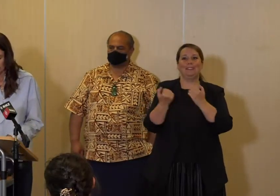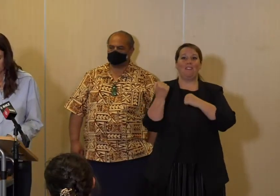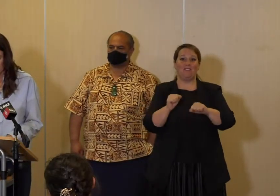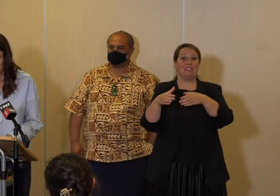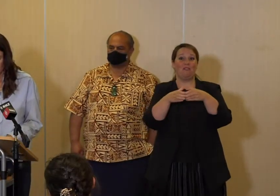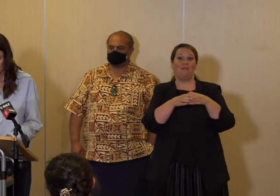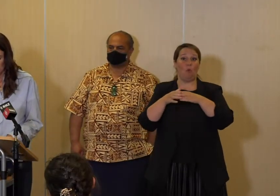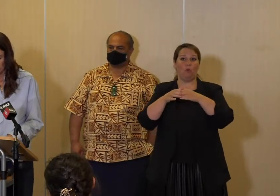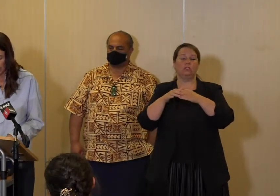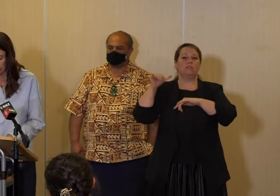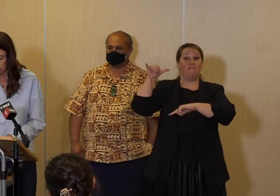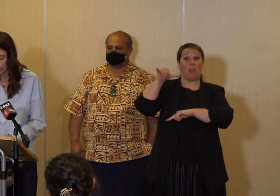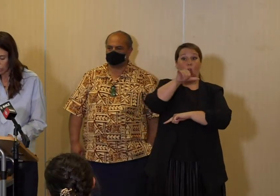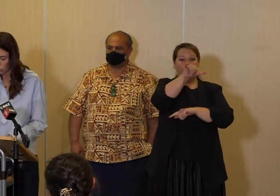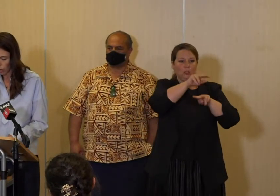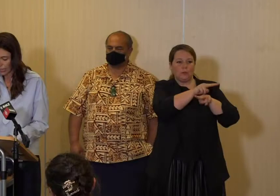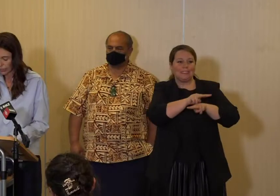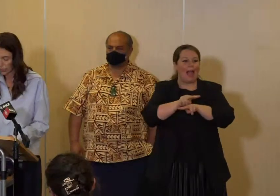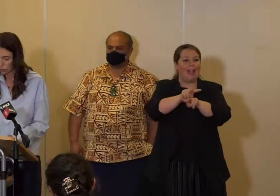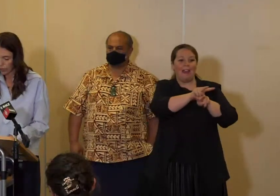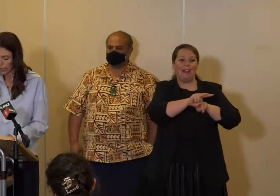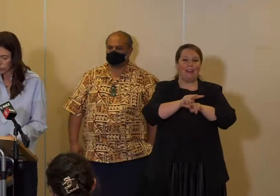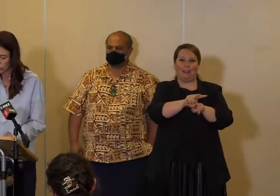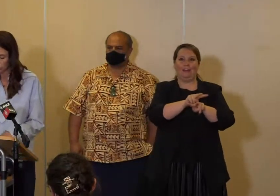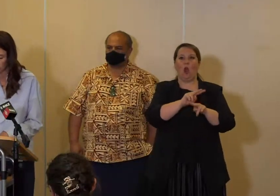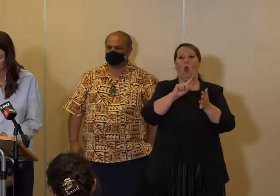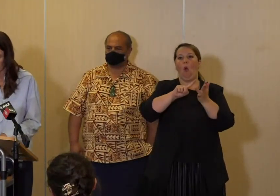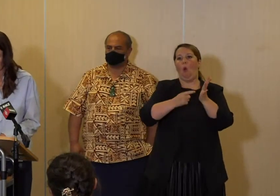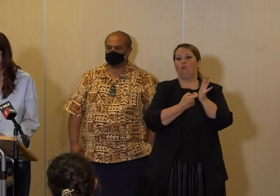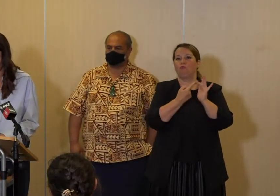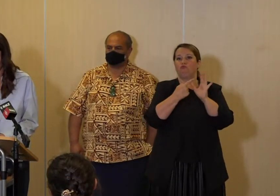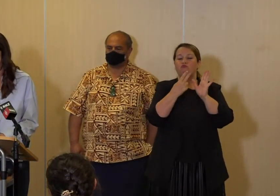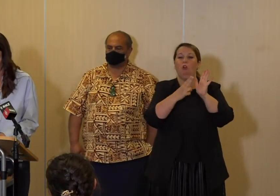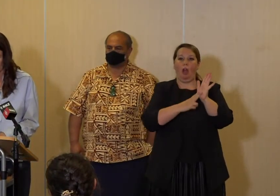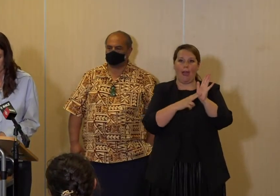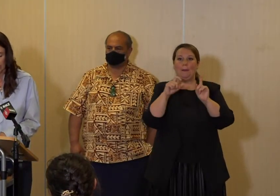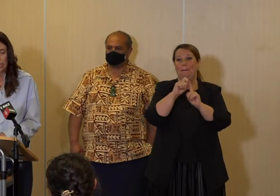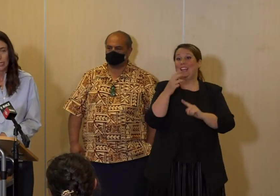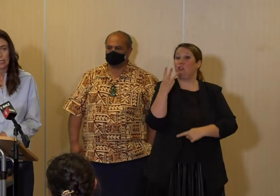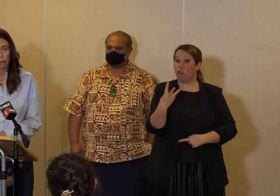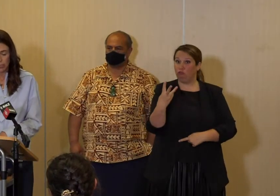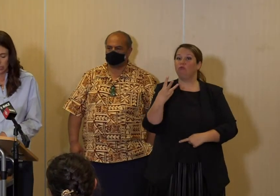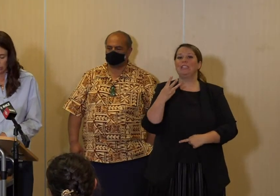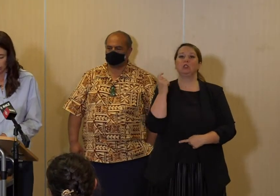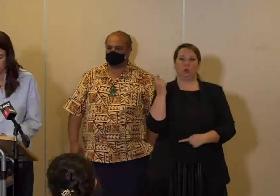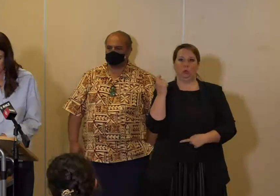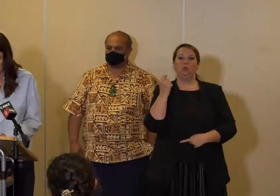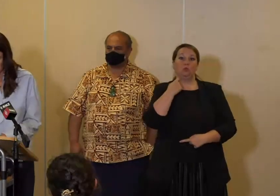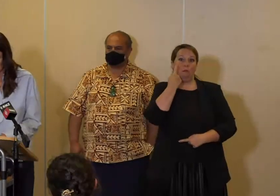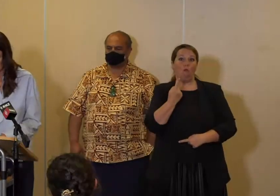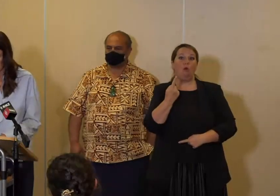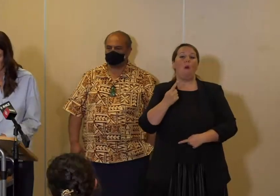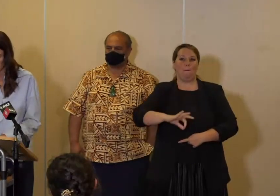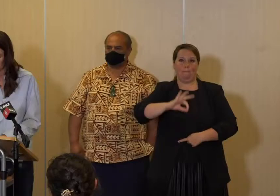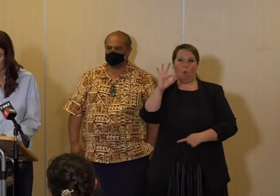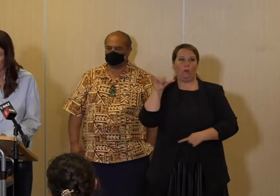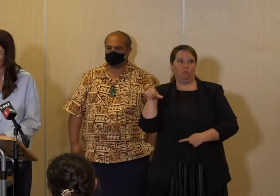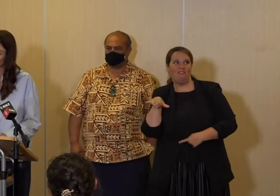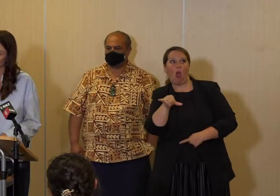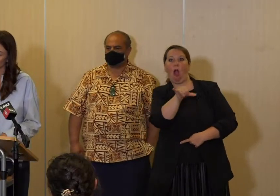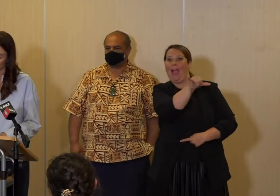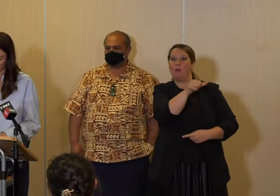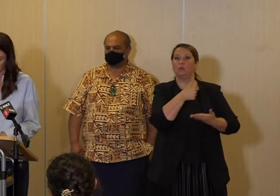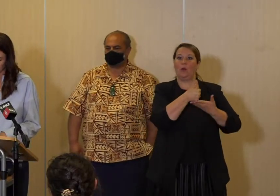New Zealand Defence Force P3 Orion is ready to deploy tomorrow morning, subject to conditions